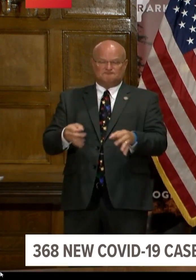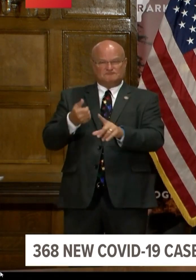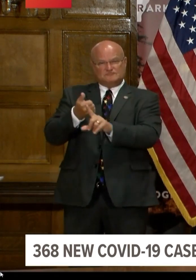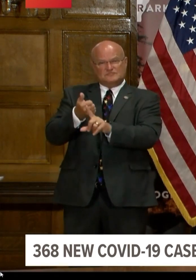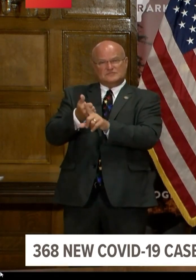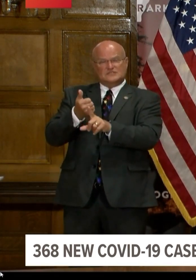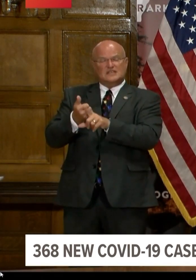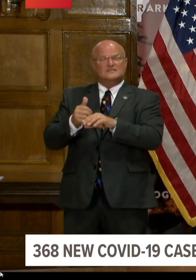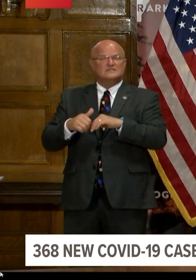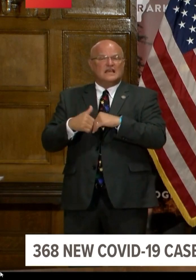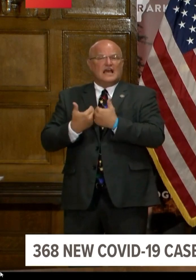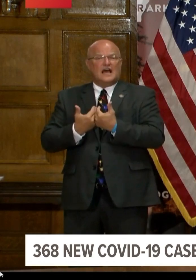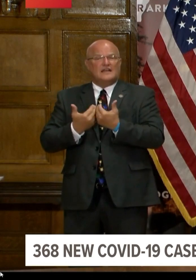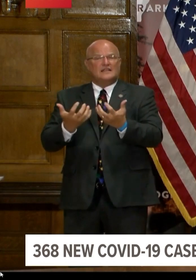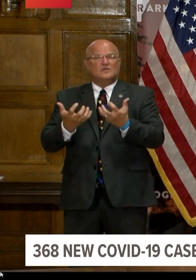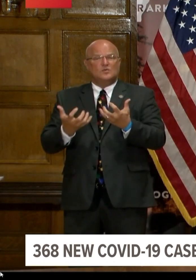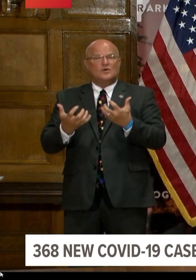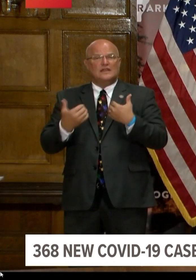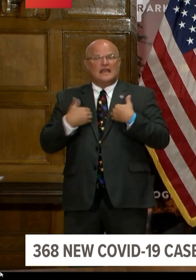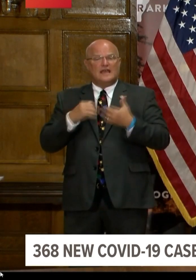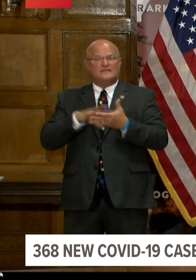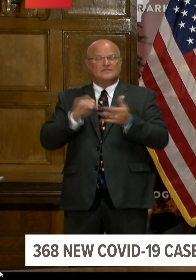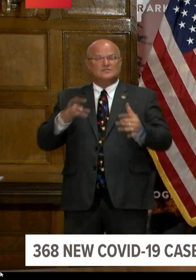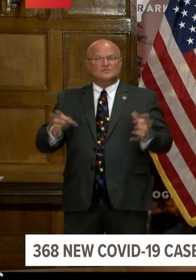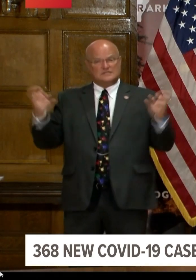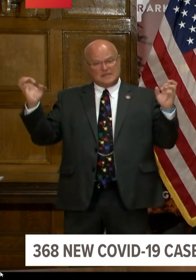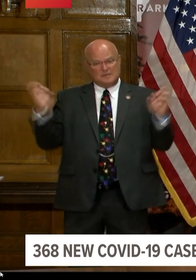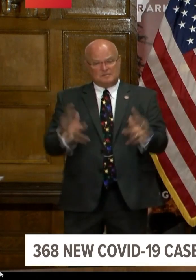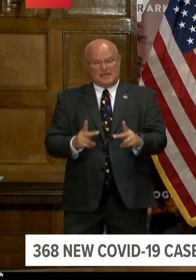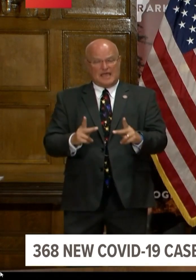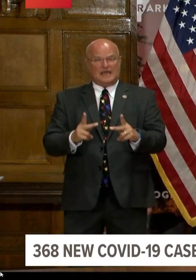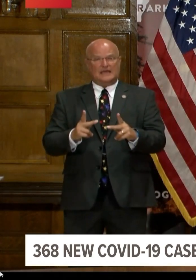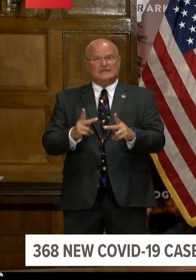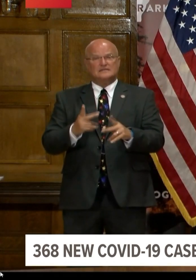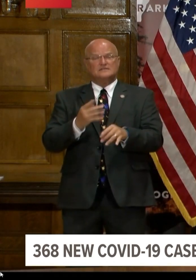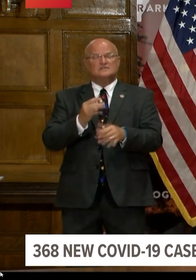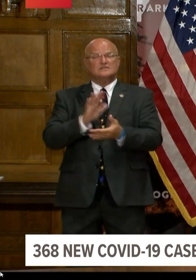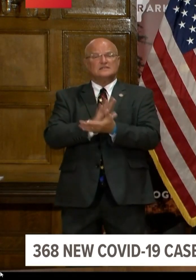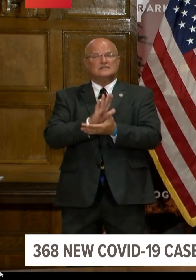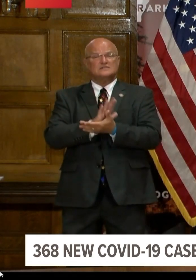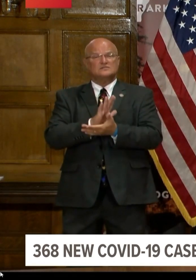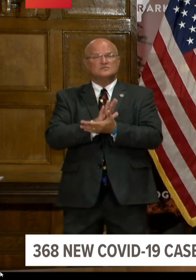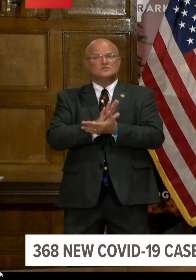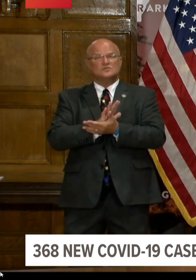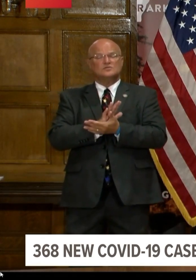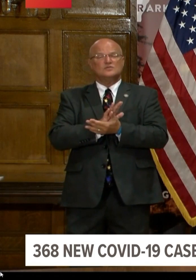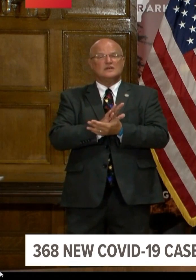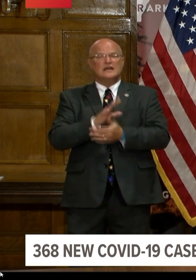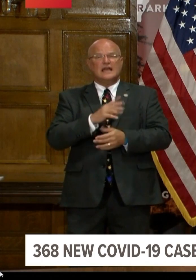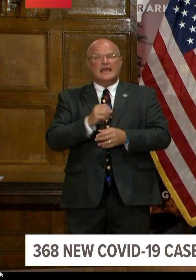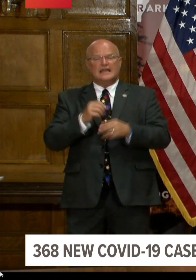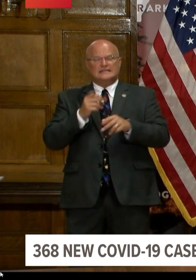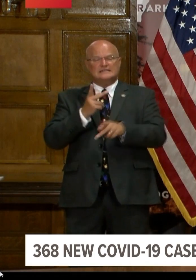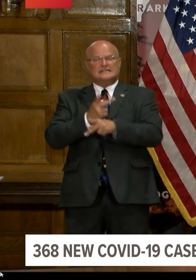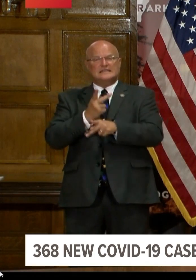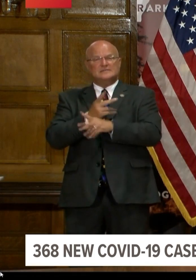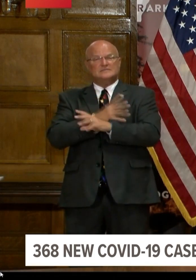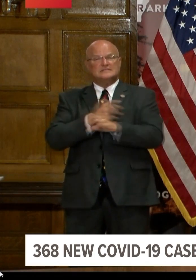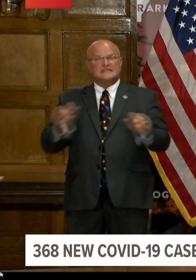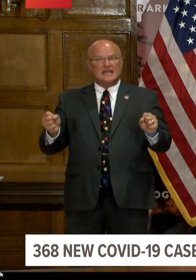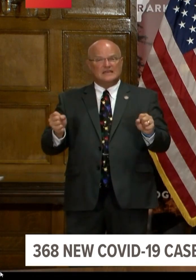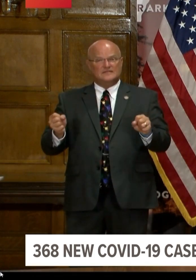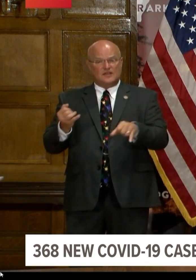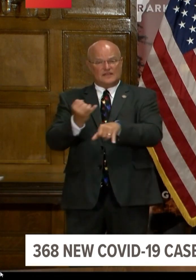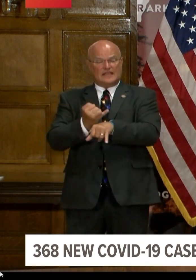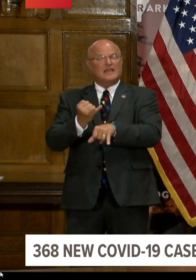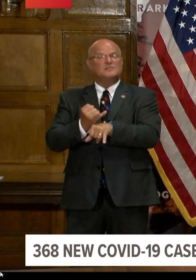to how they want to bring the students back, how they're going to maintain safety on the campus. I think